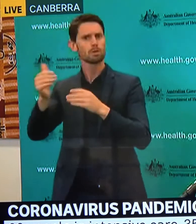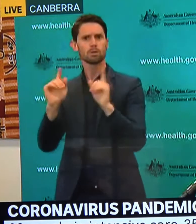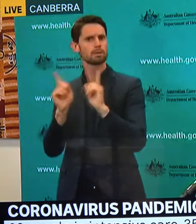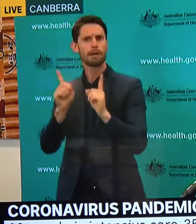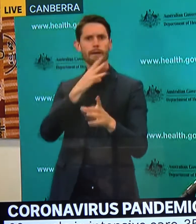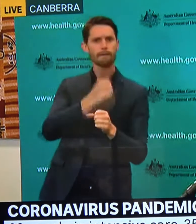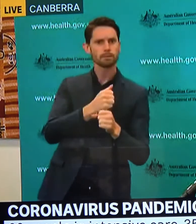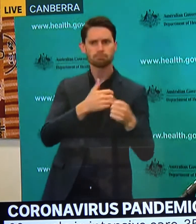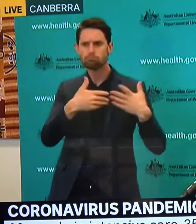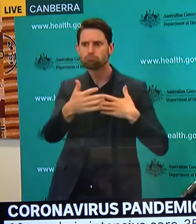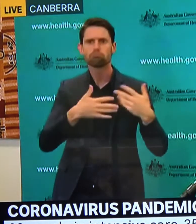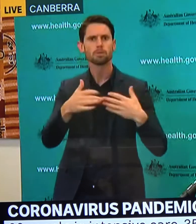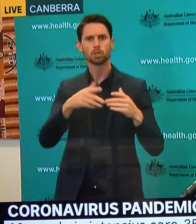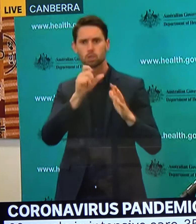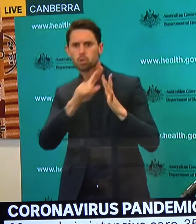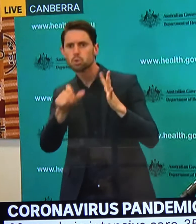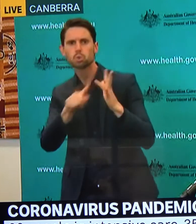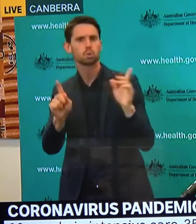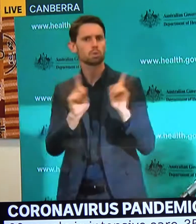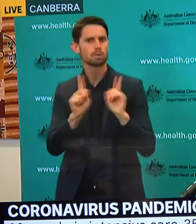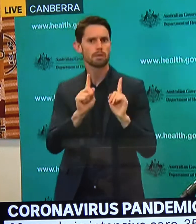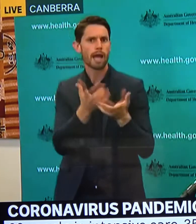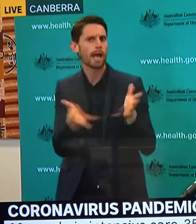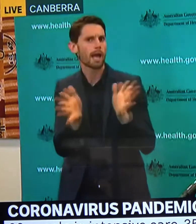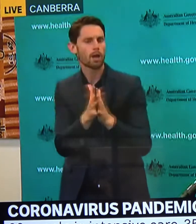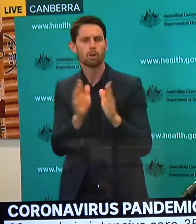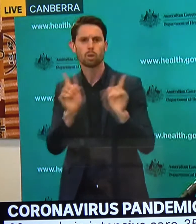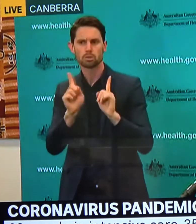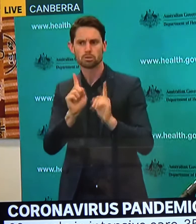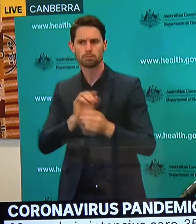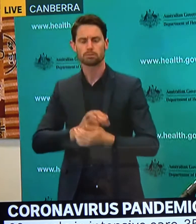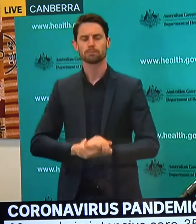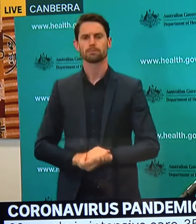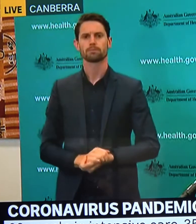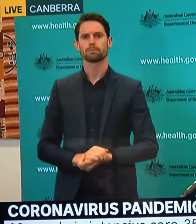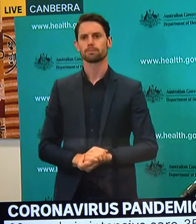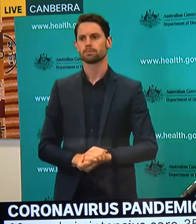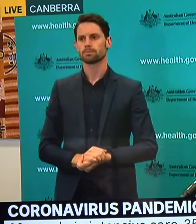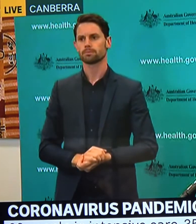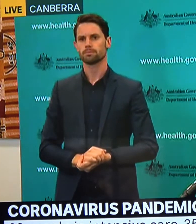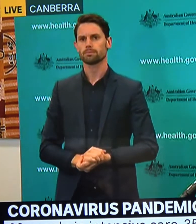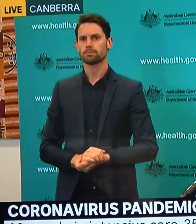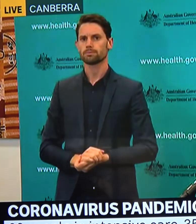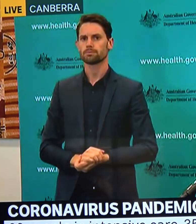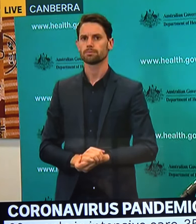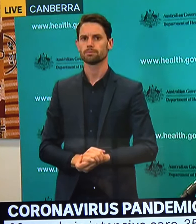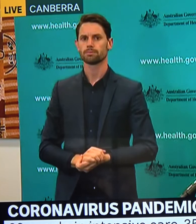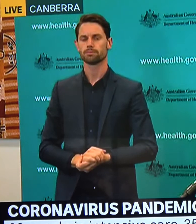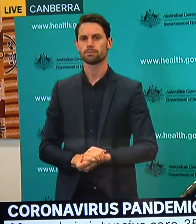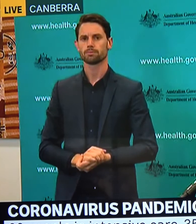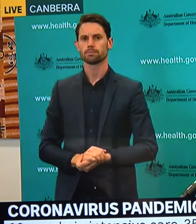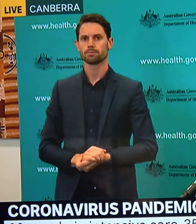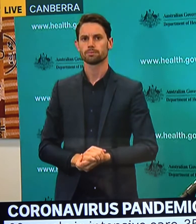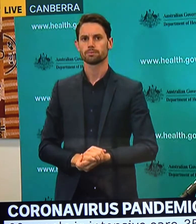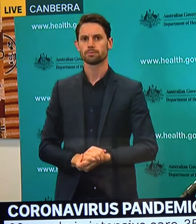the ways we'll be looking at the infection going forward to make decisions about what we should do next. There's